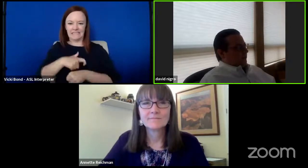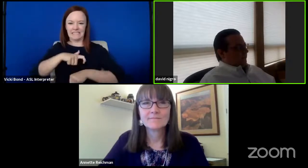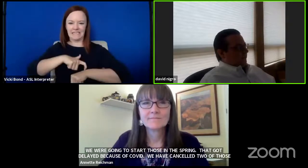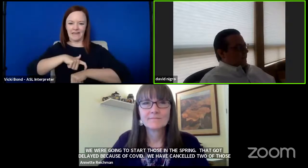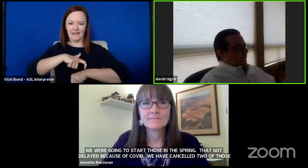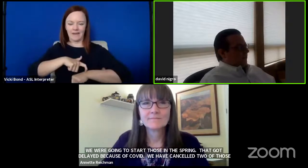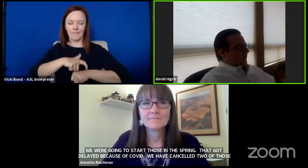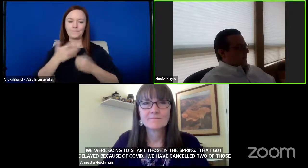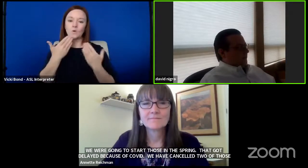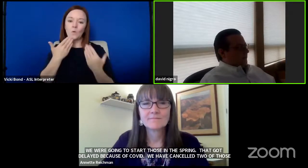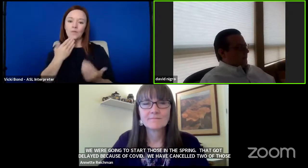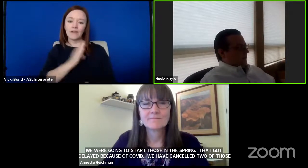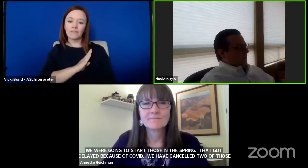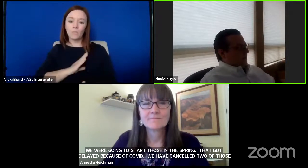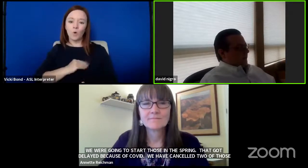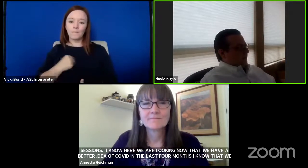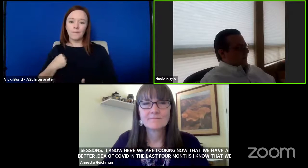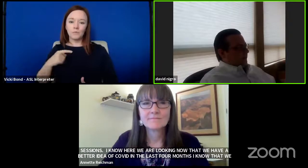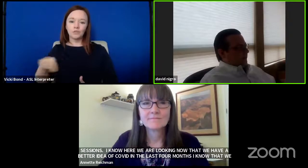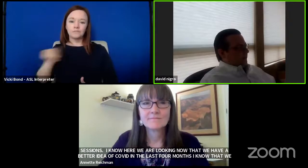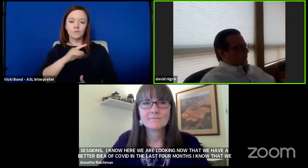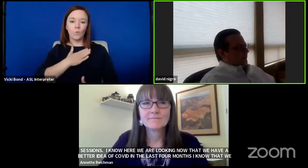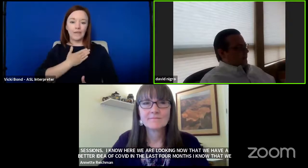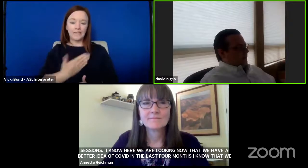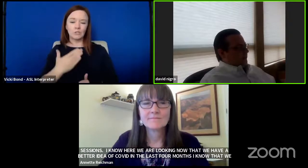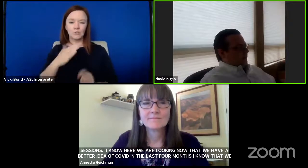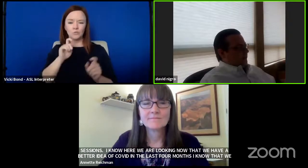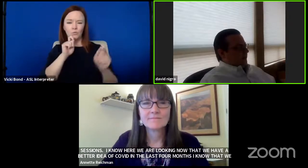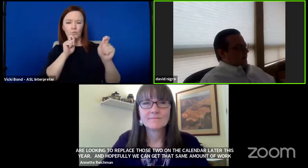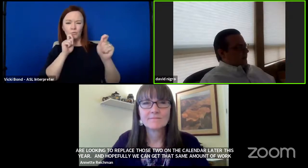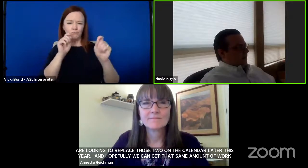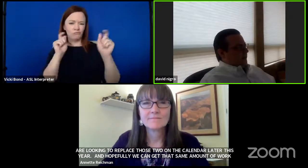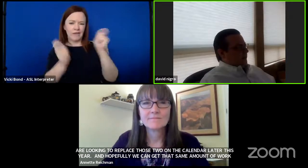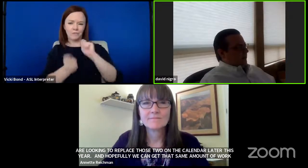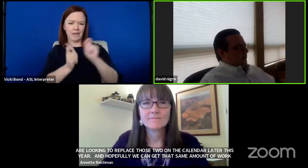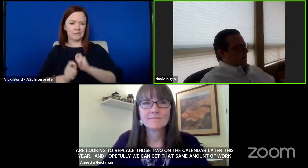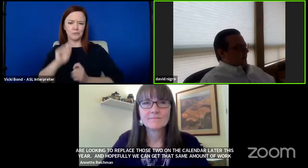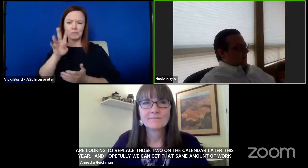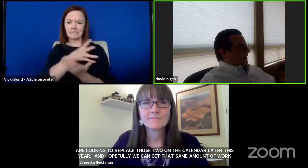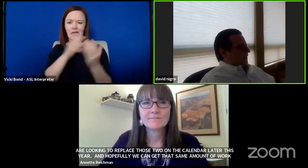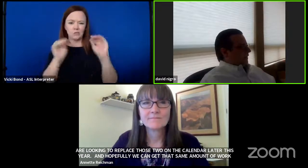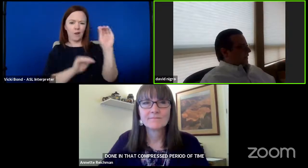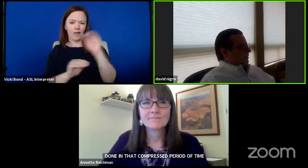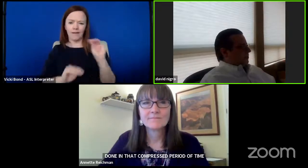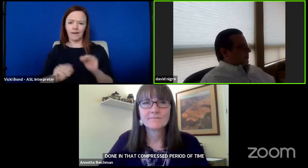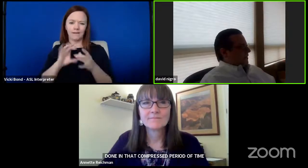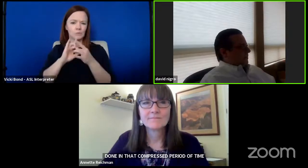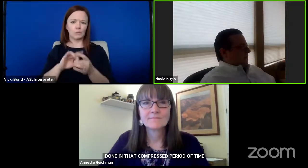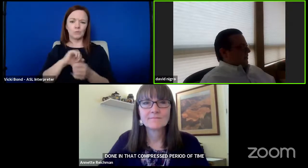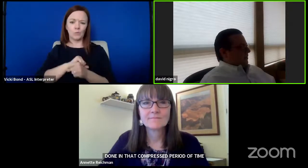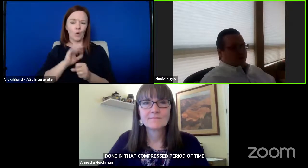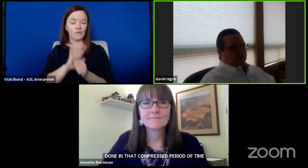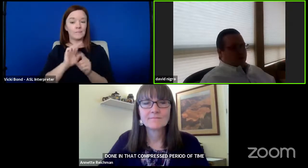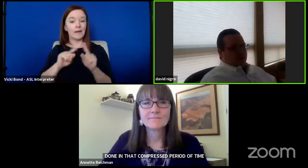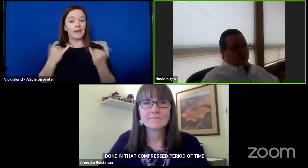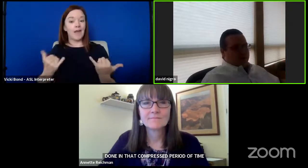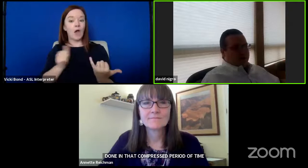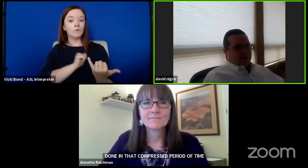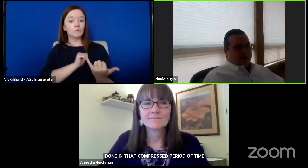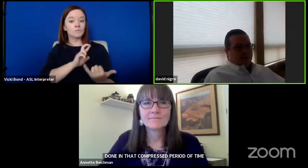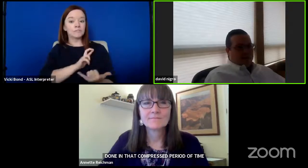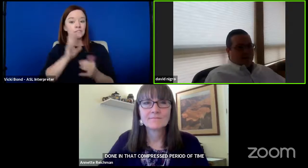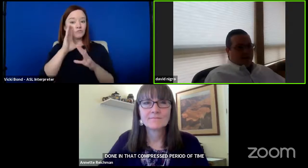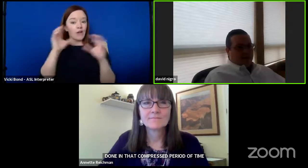their willingness to rearrange schedules due to COVID. But Superintendent Reichman, if you have anything to